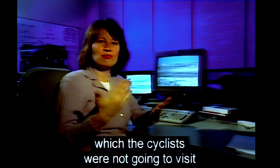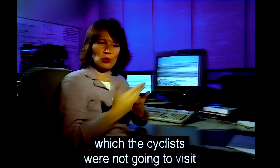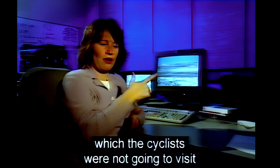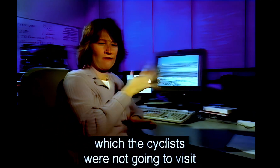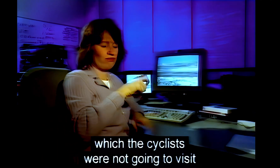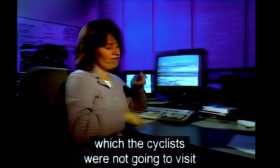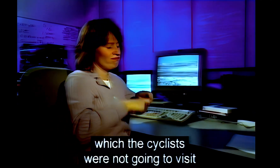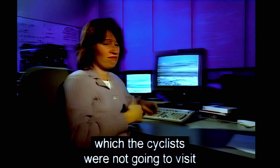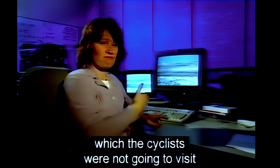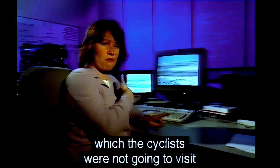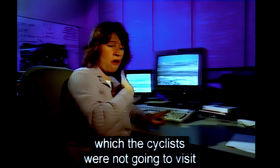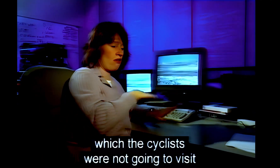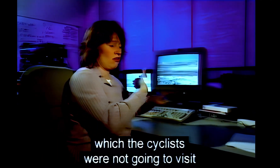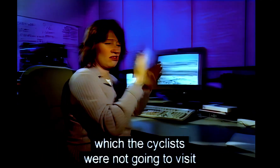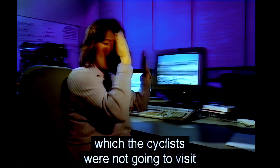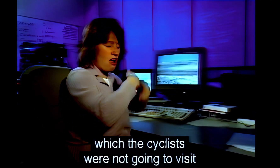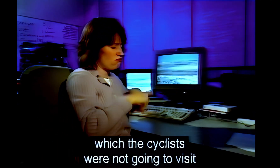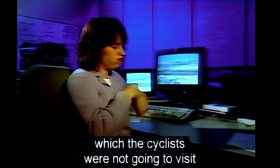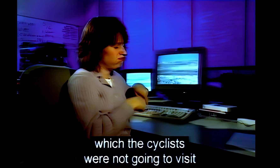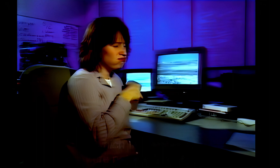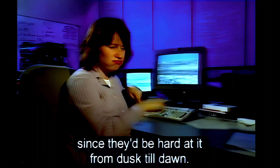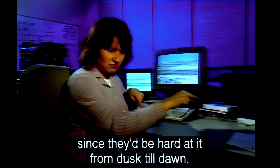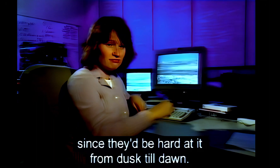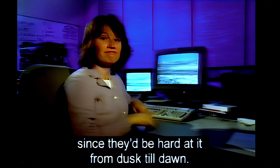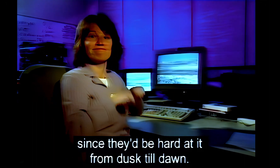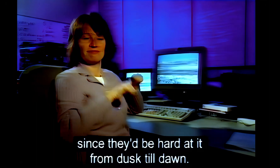going to visit on their route, since they would be hard at it from dawn till dusk.